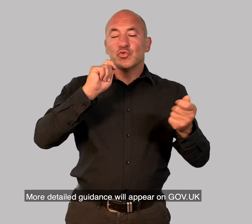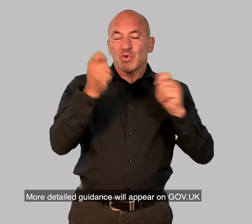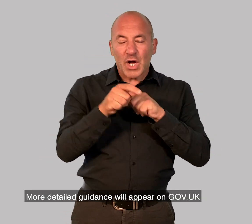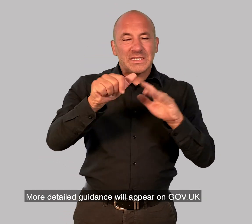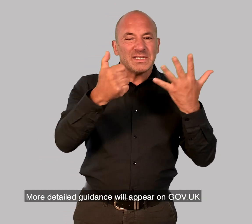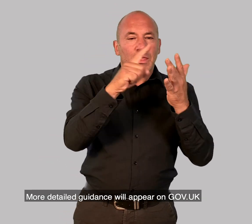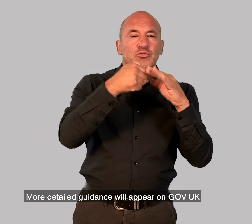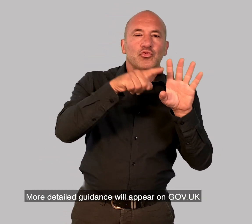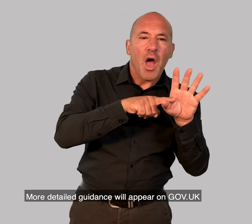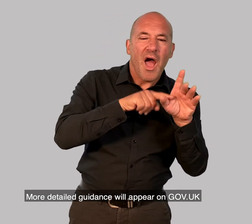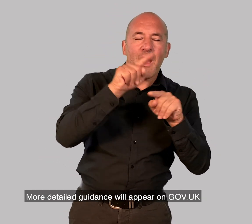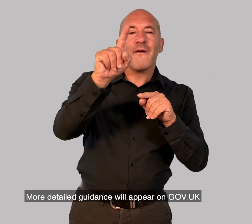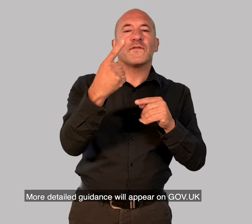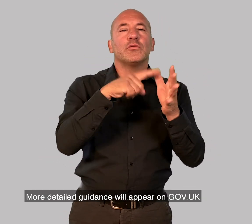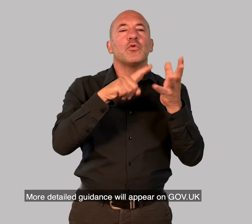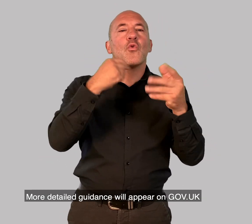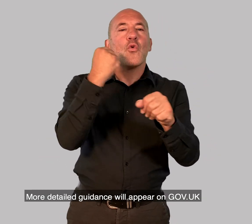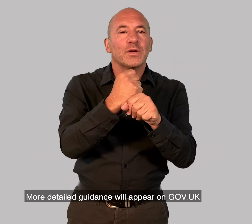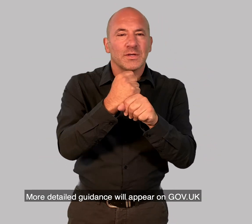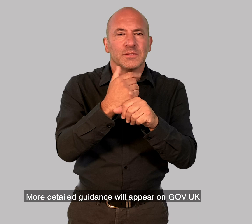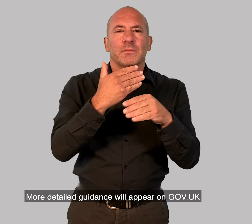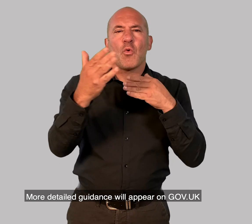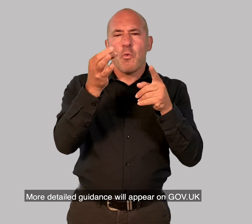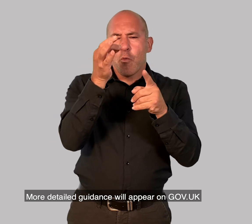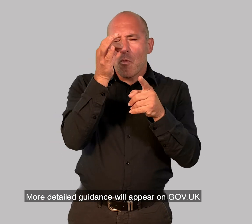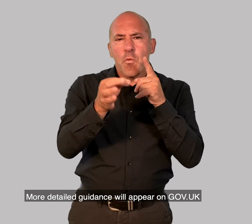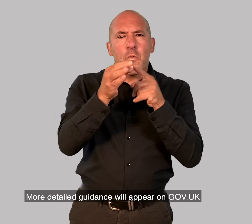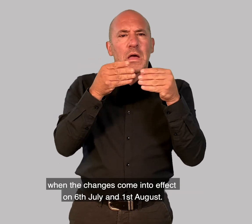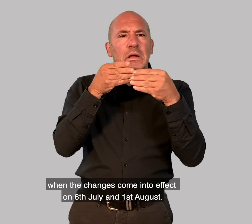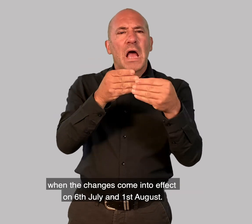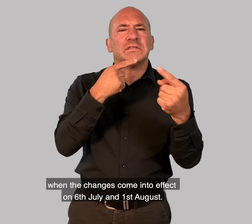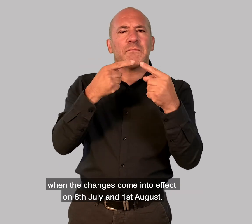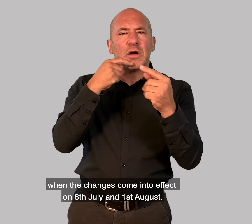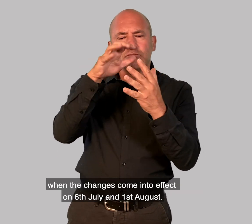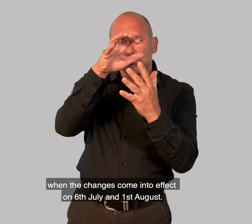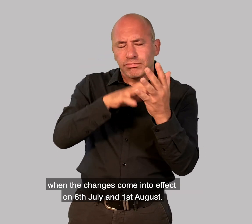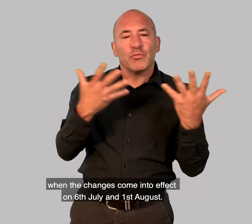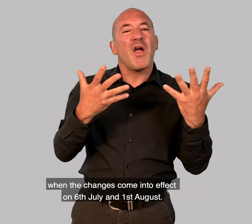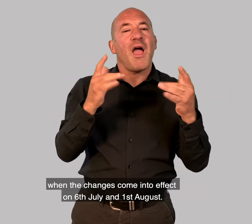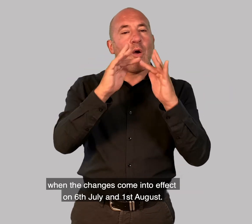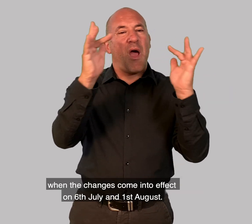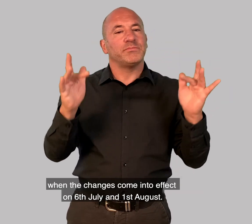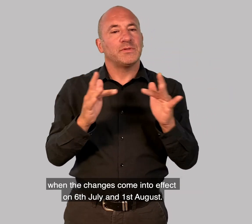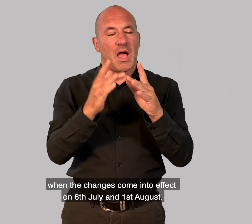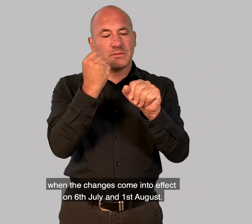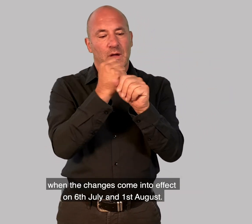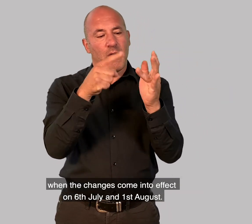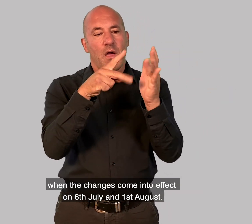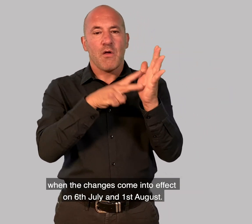More detailed guidance will appear on gov.uk when the changes come into effect on the 6th of July and the